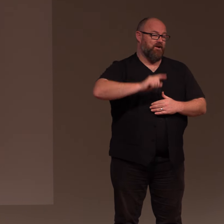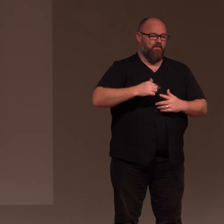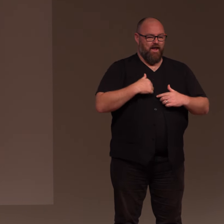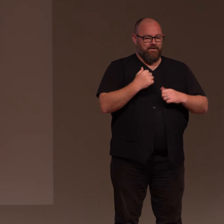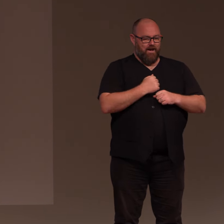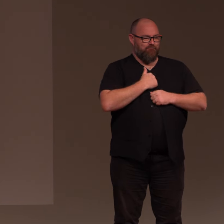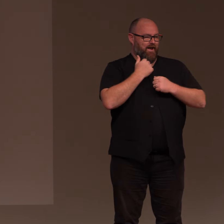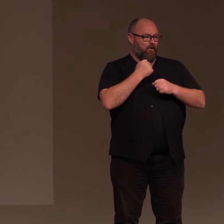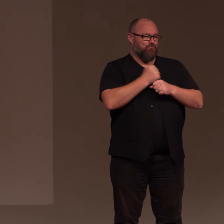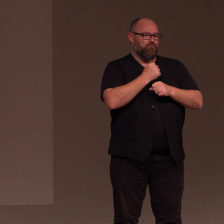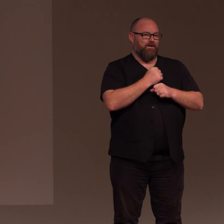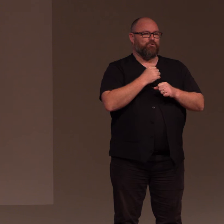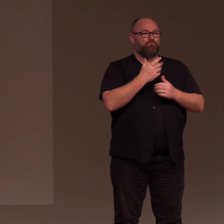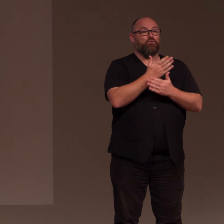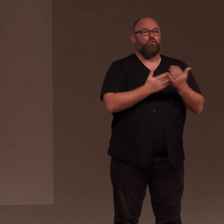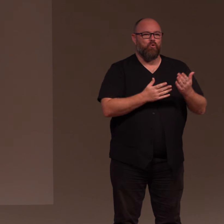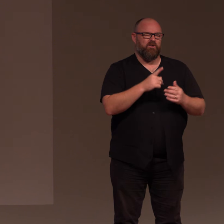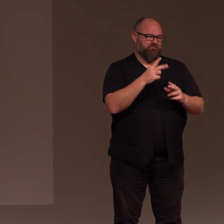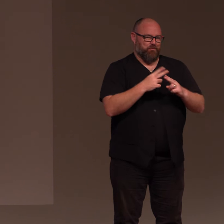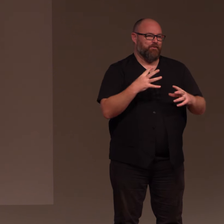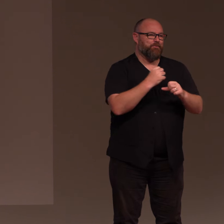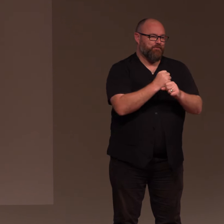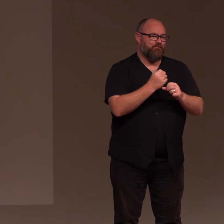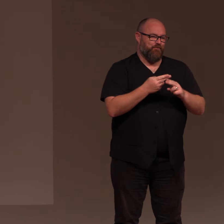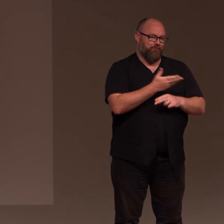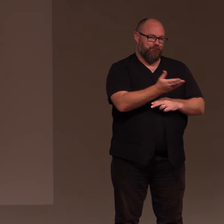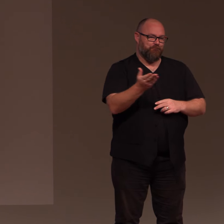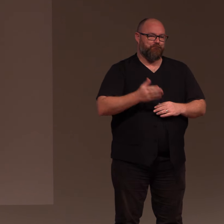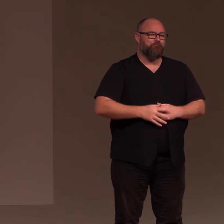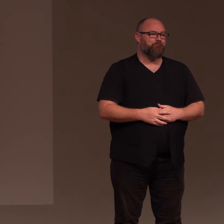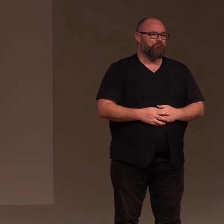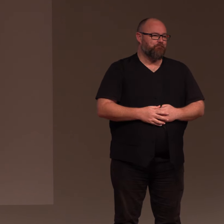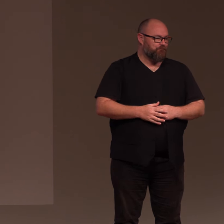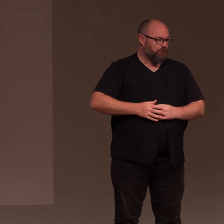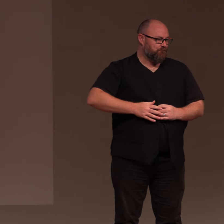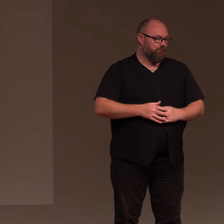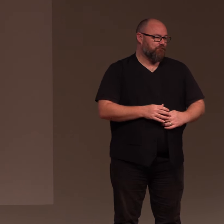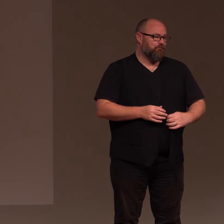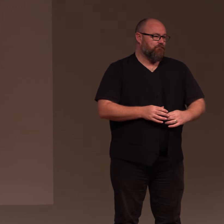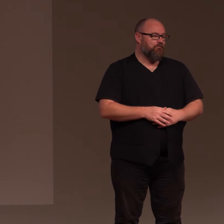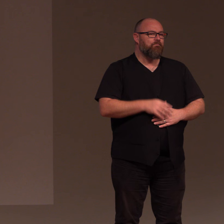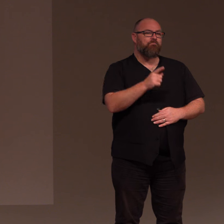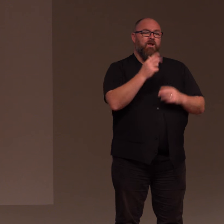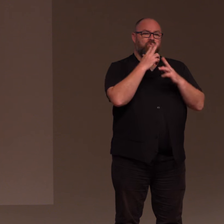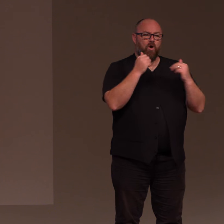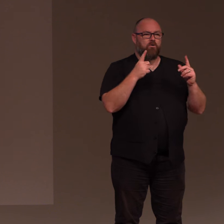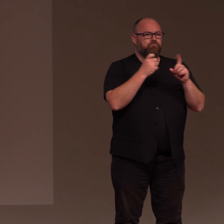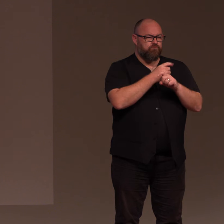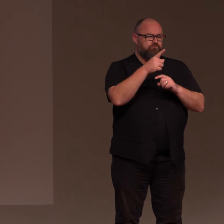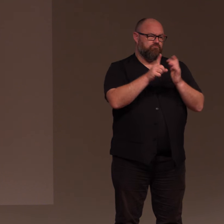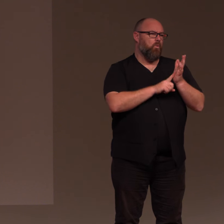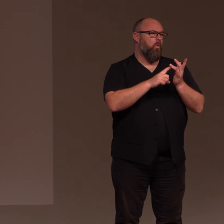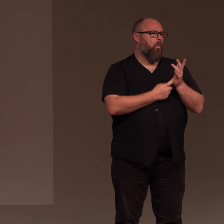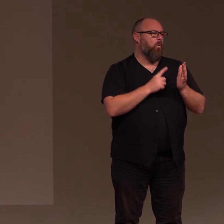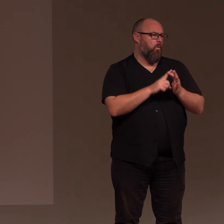very, very briefly. And so then the song, Angawi Kuli Birung. Kuli is the law, it's what